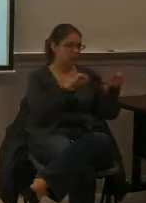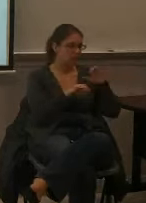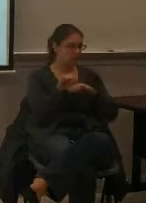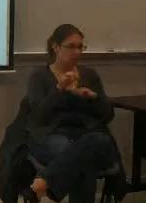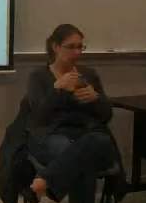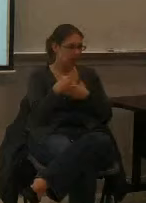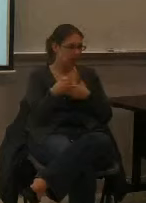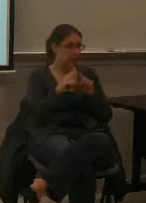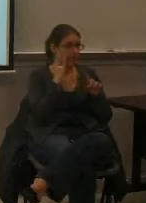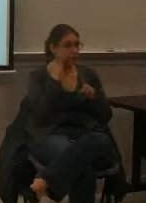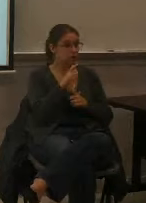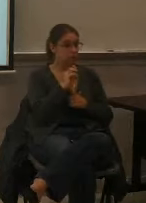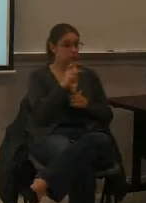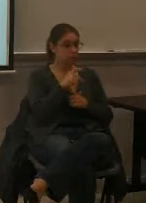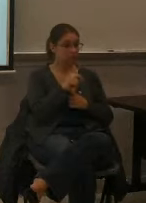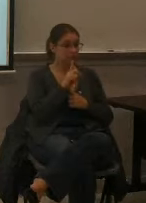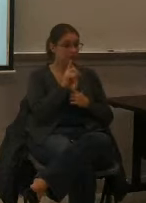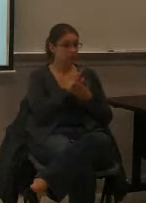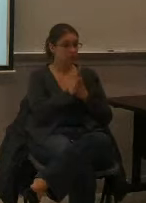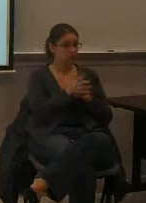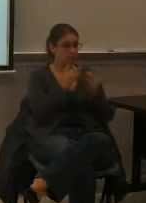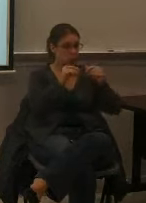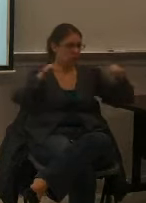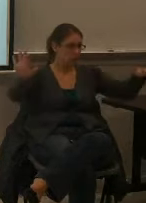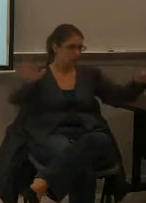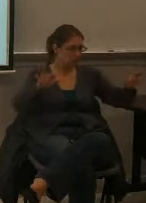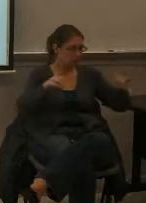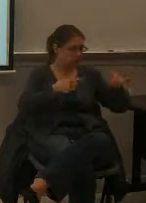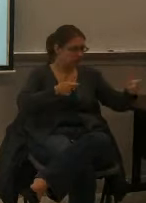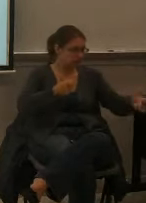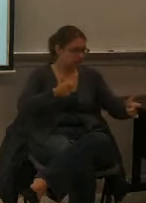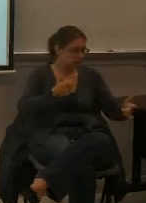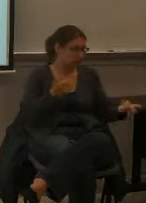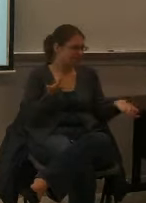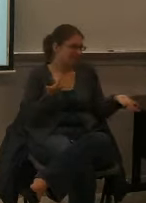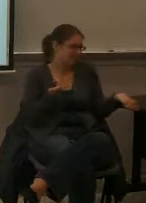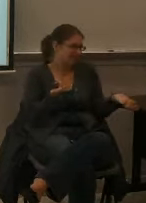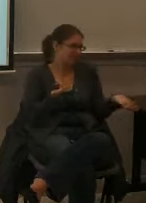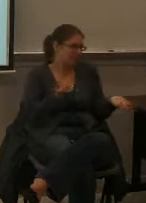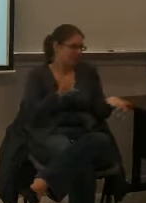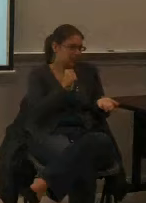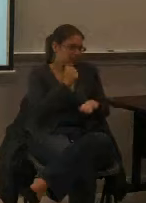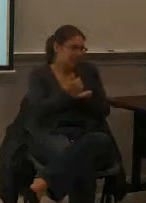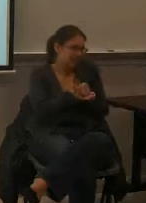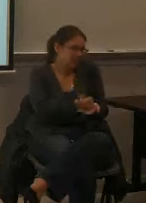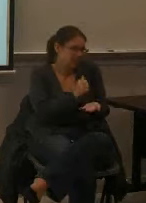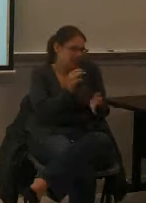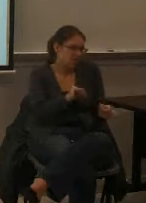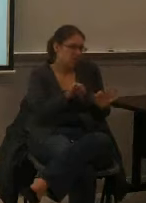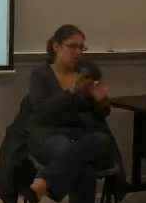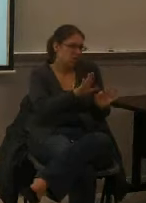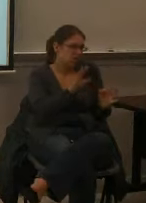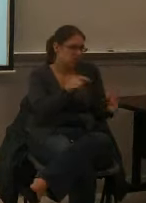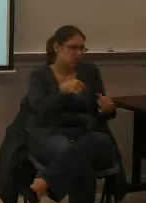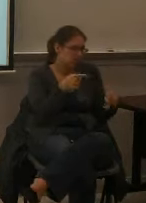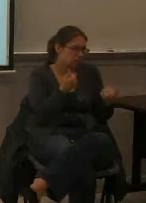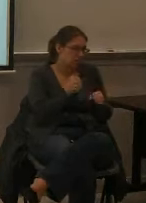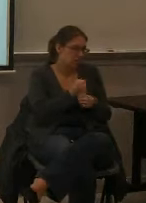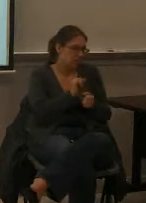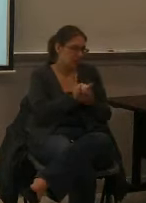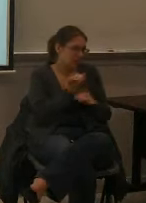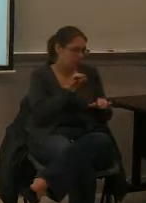out. But if the compound's getting washed away too quickly, then you can't, it's not worth your trouble to make